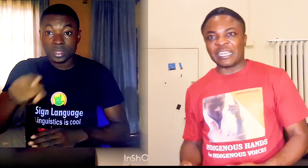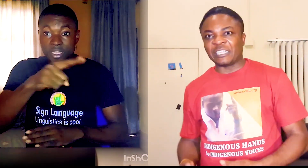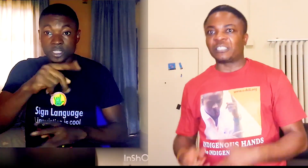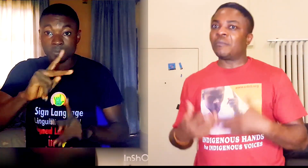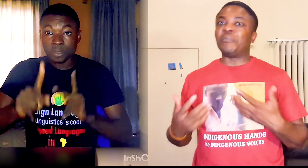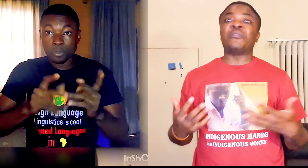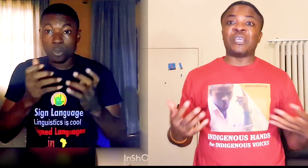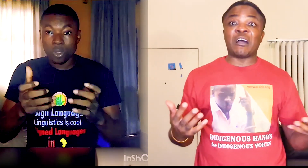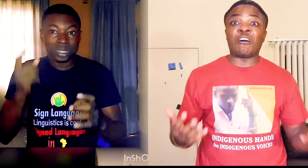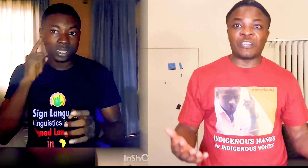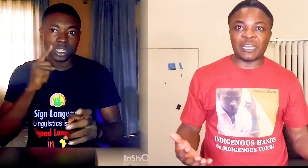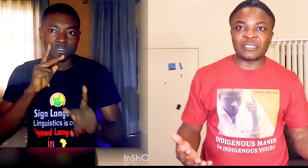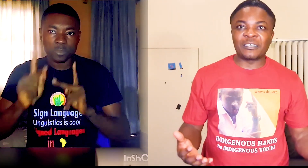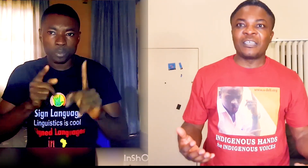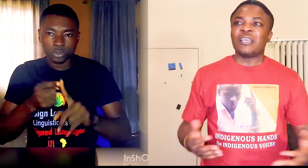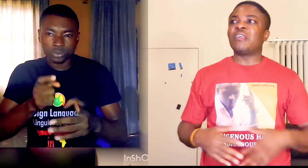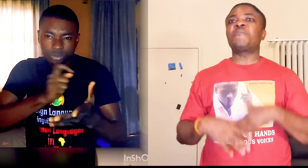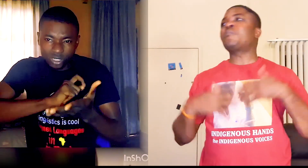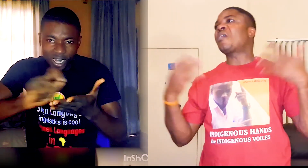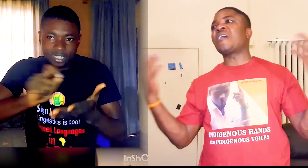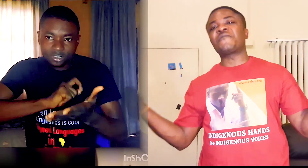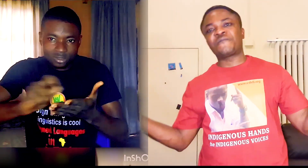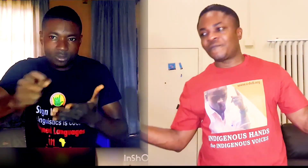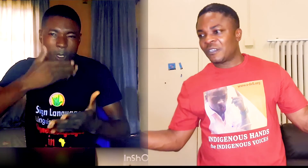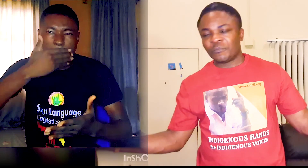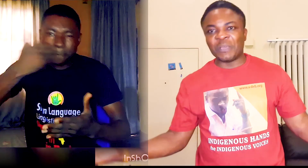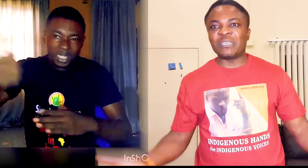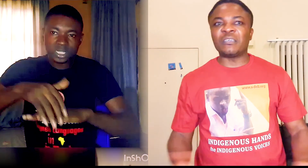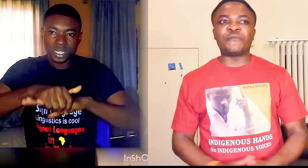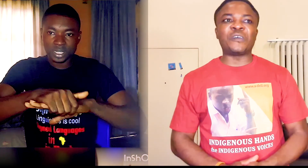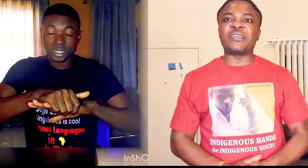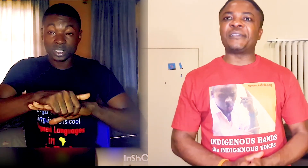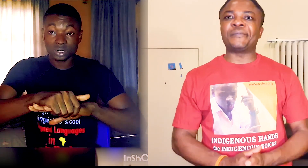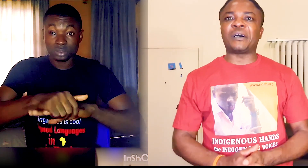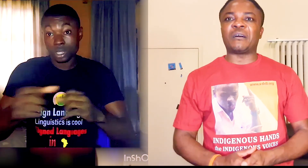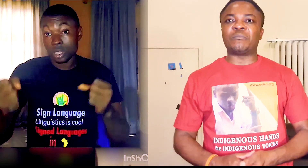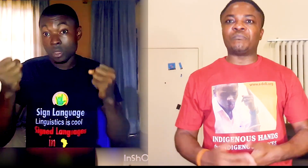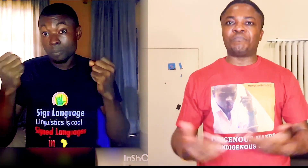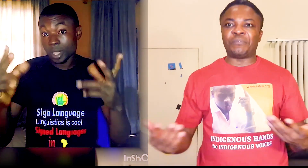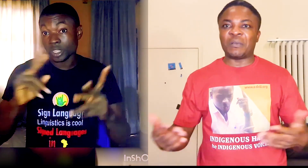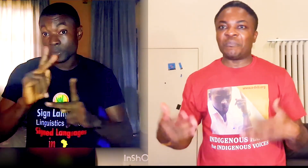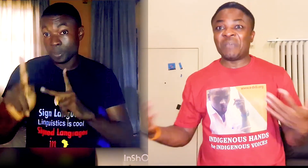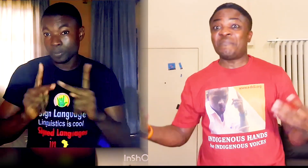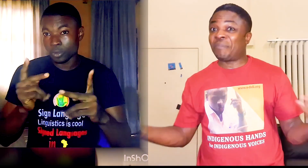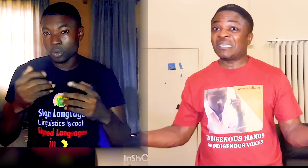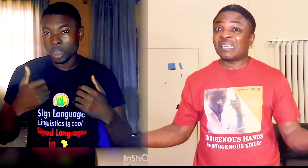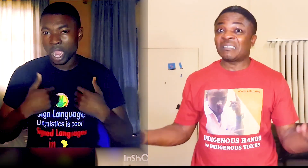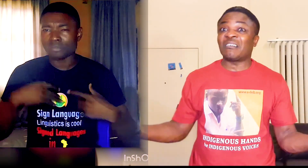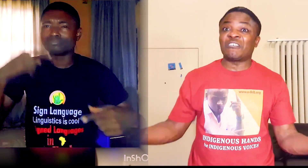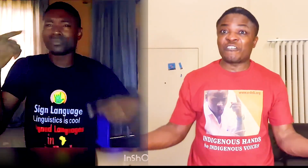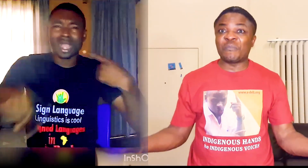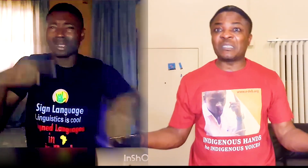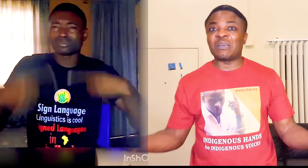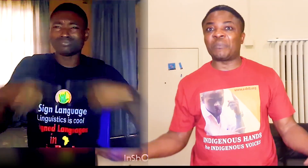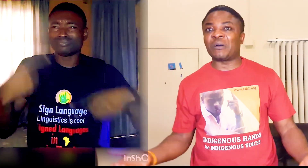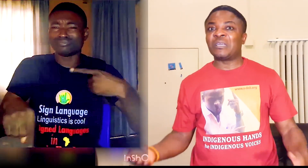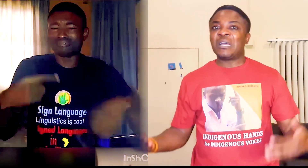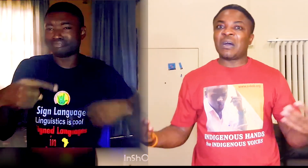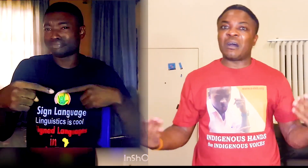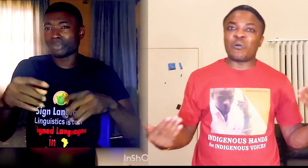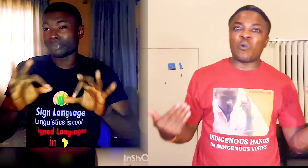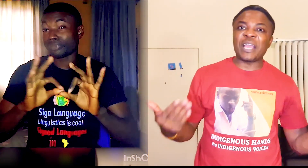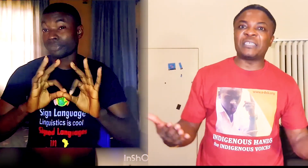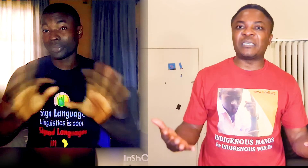better English, but they are not. A lot of people have made a very made baseless argument